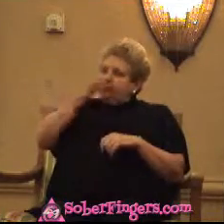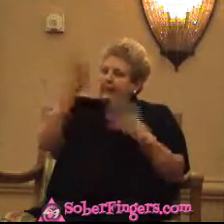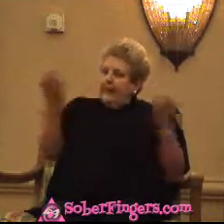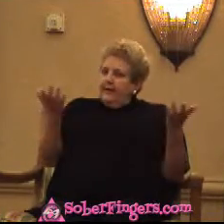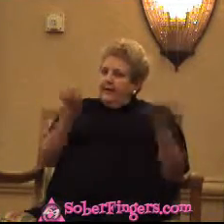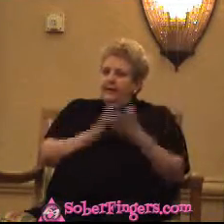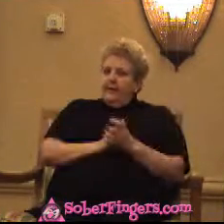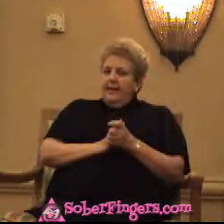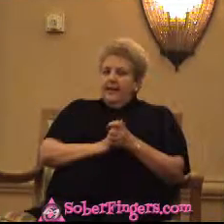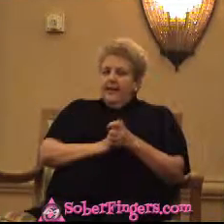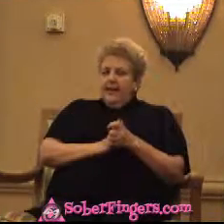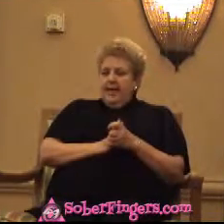And I